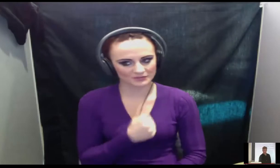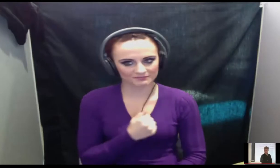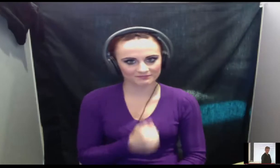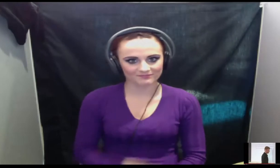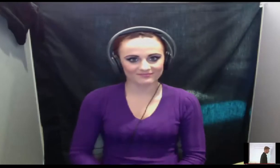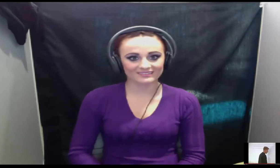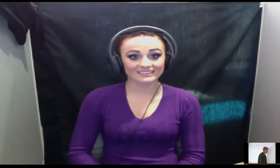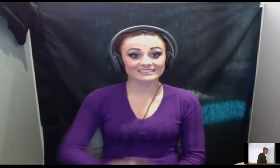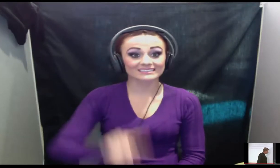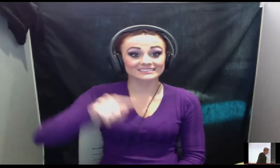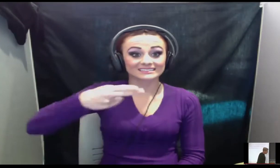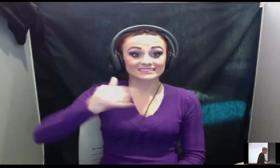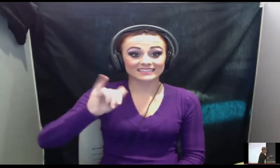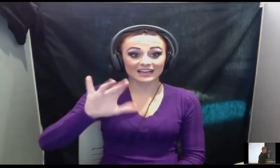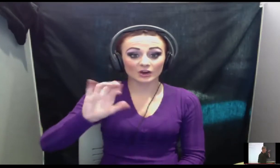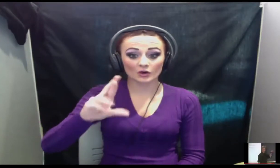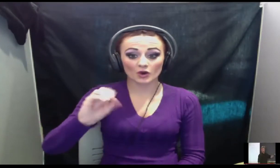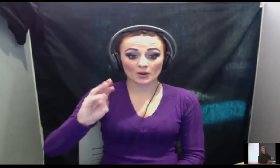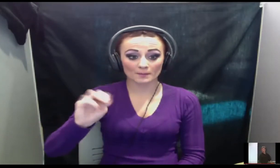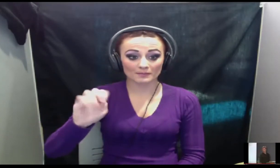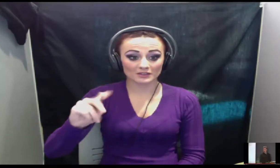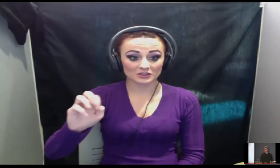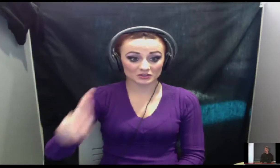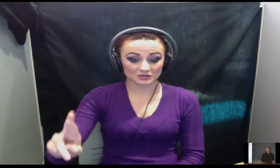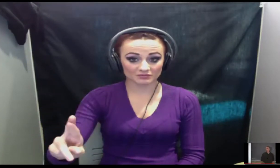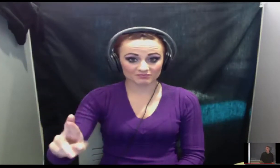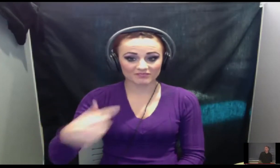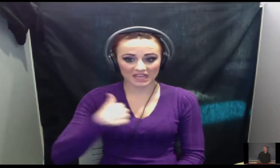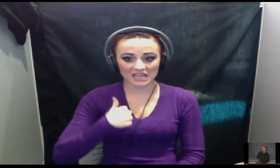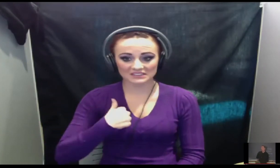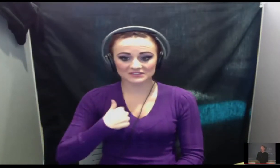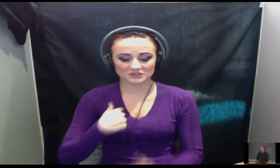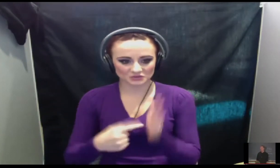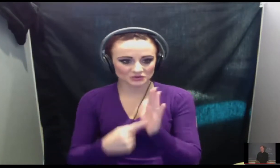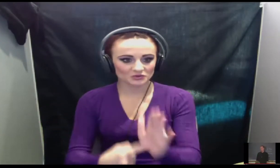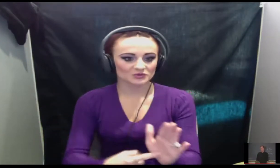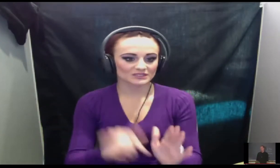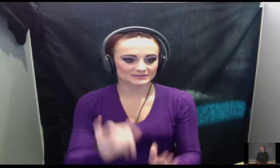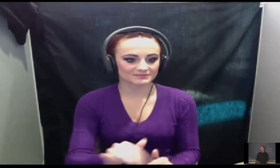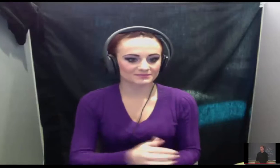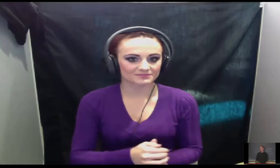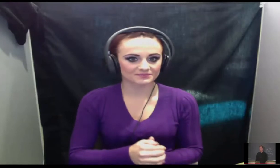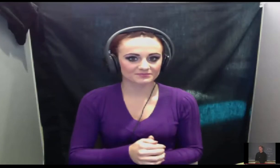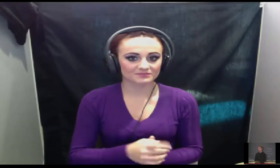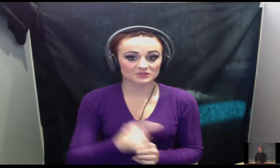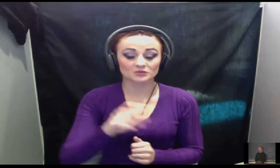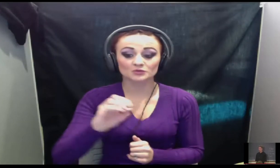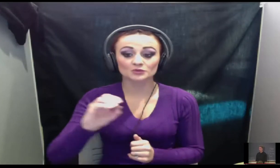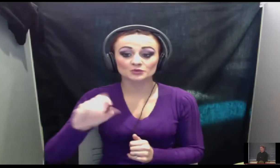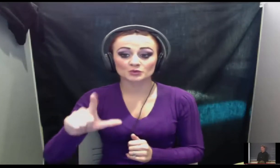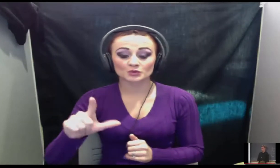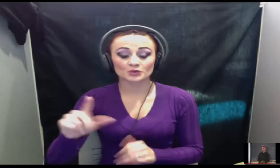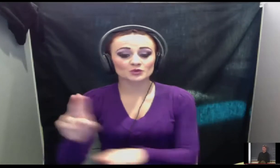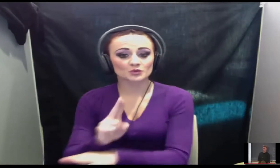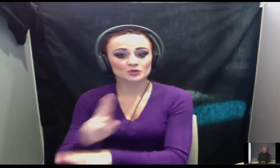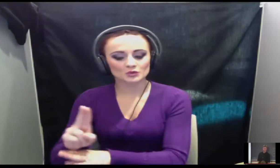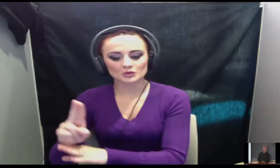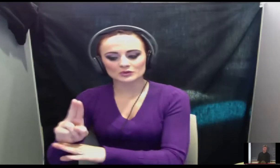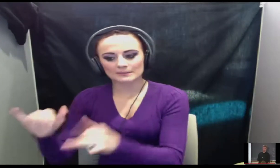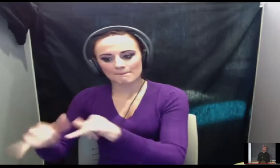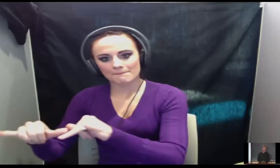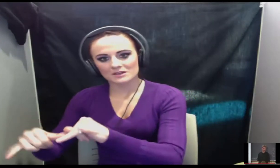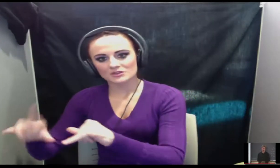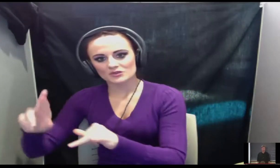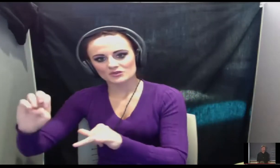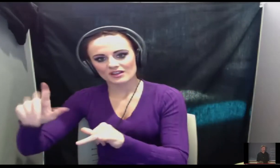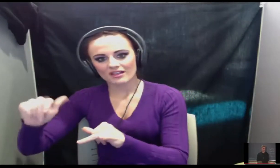Here we go. Psychrometer. That's what I just showed you. Tool used to measure relative humidity. And it's composed of a